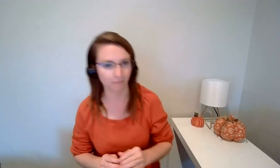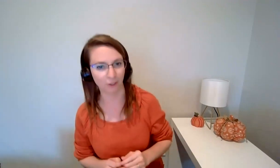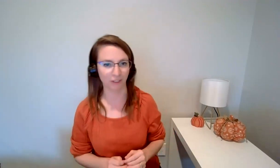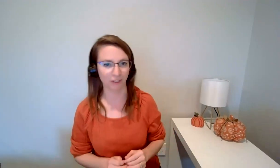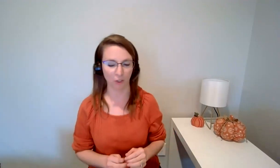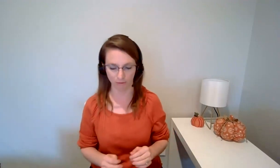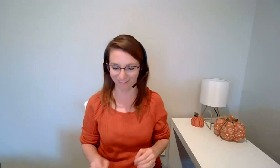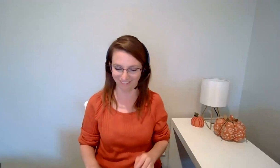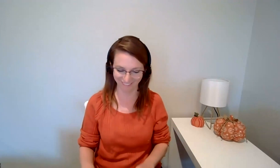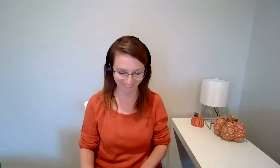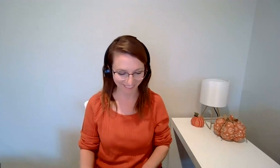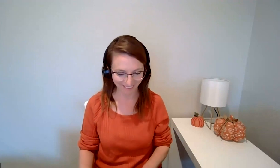Okay. Sorry, she got hurt.